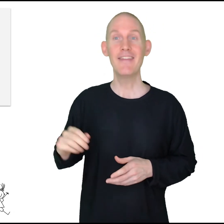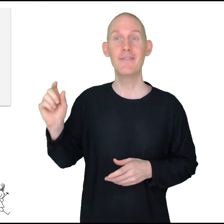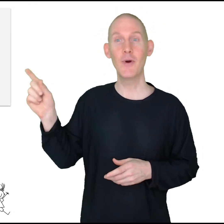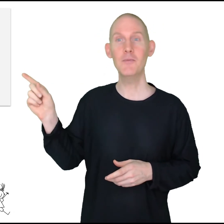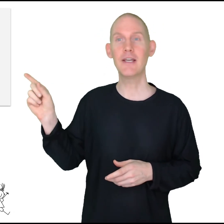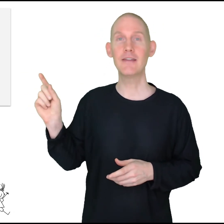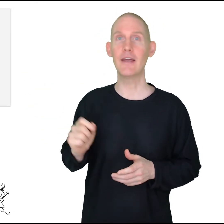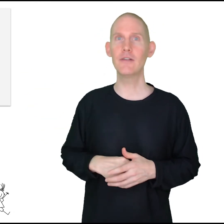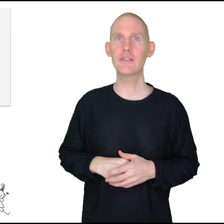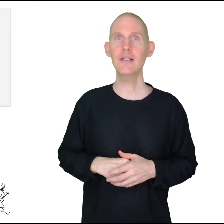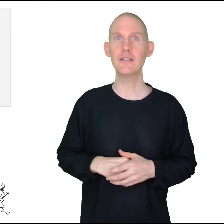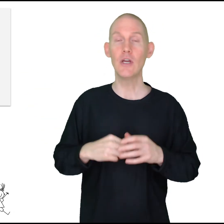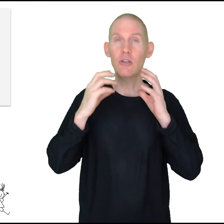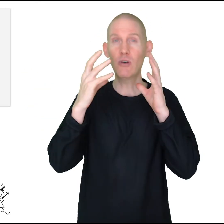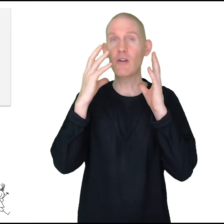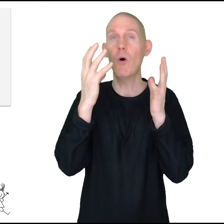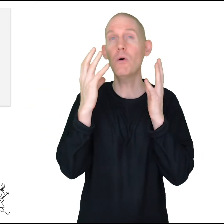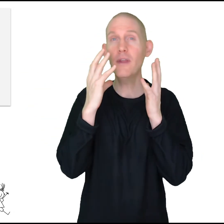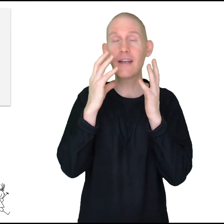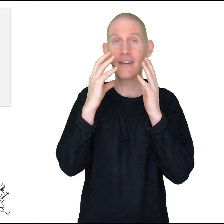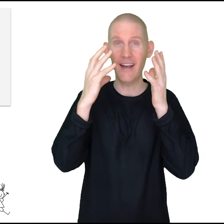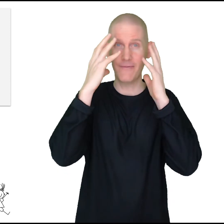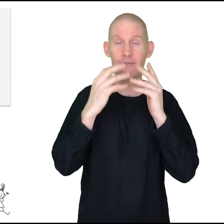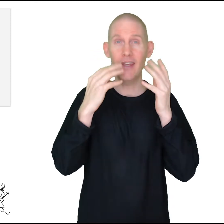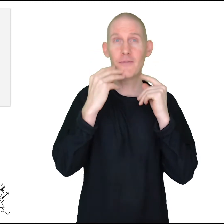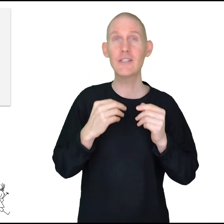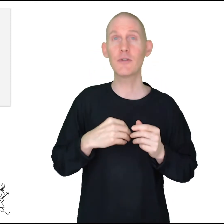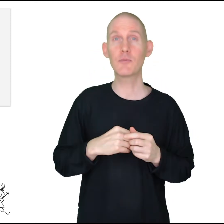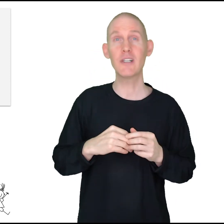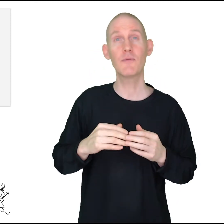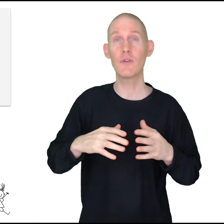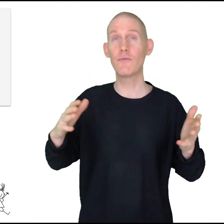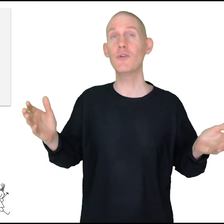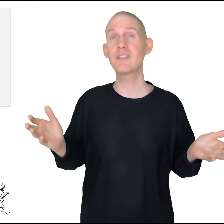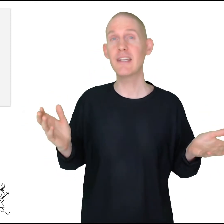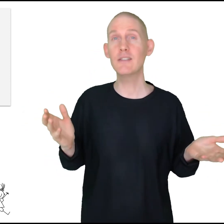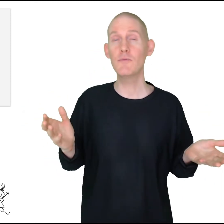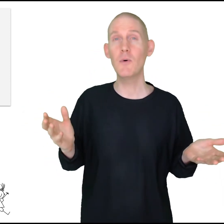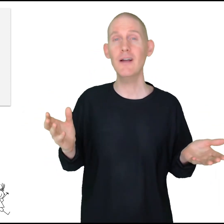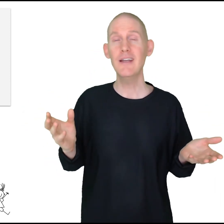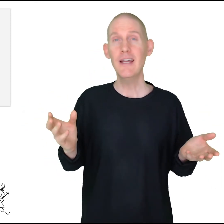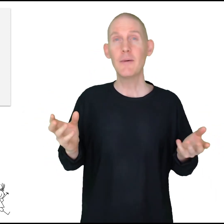When we get to the end of the sentence. You can hold that facial expression for the full sentence if you want, but it